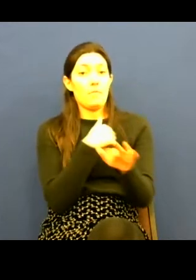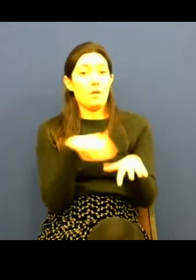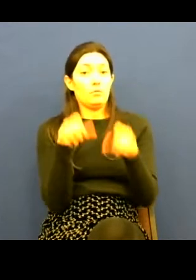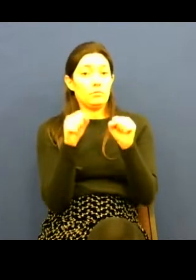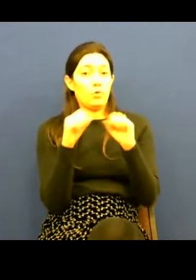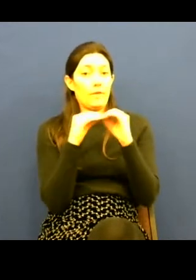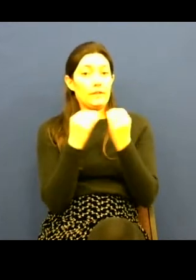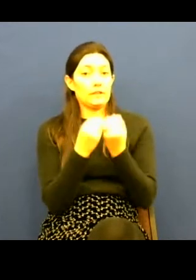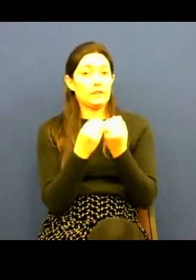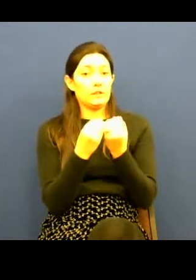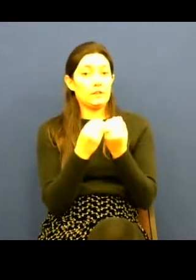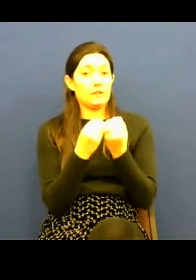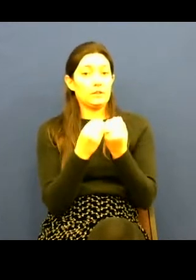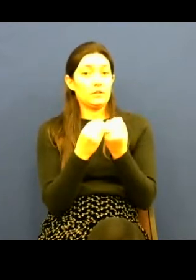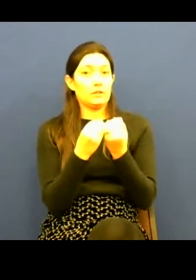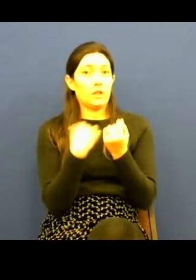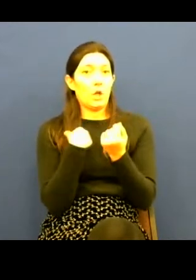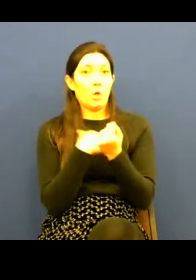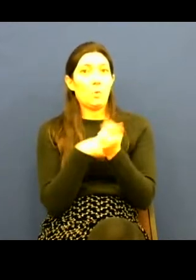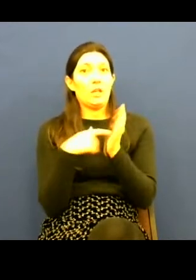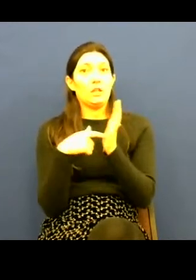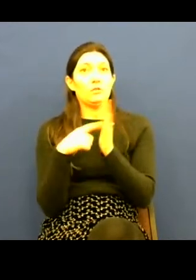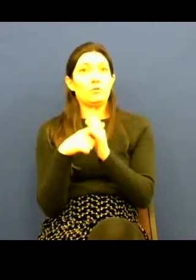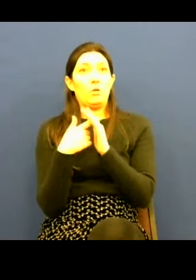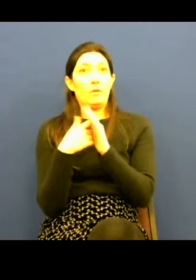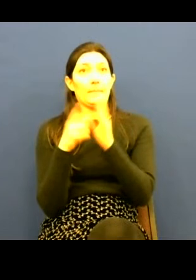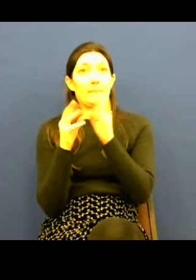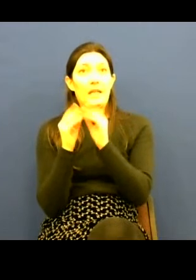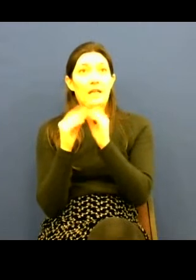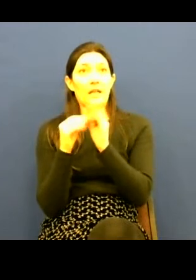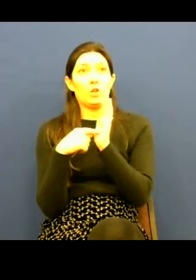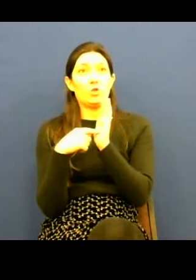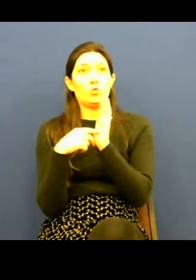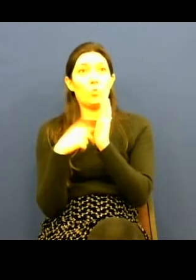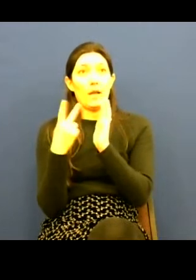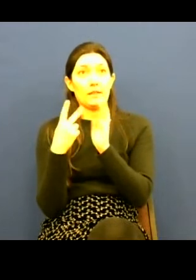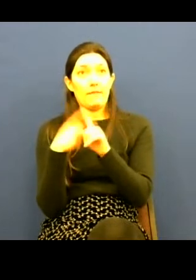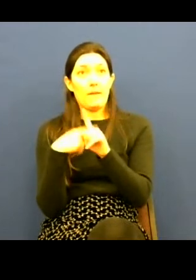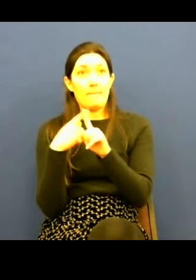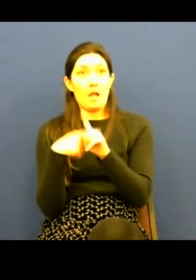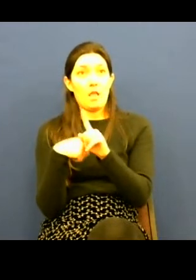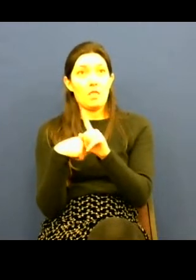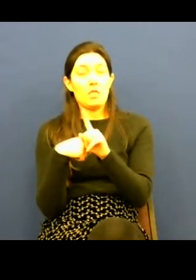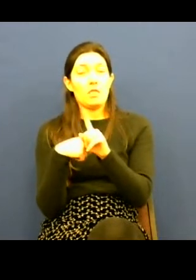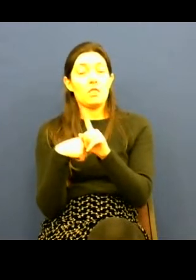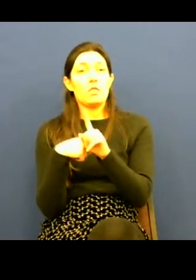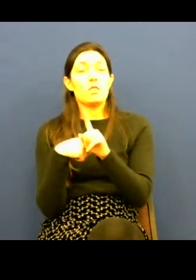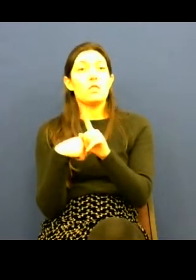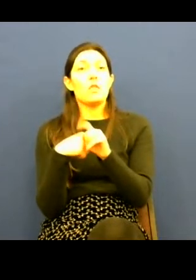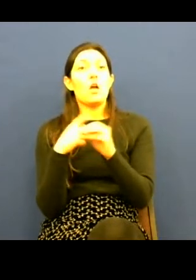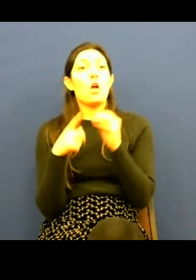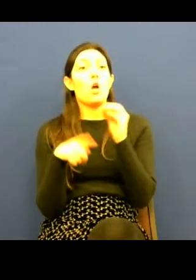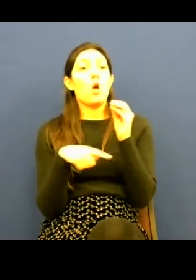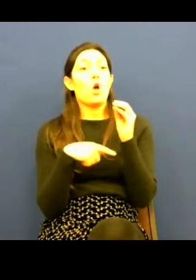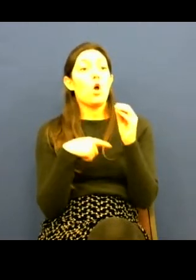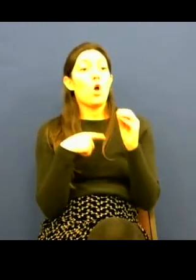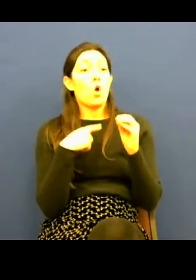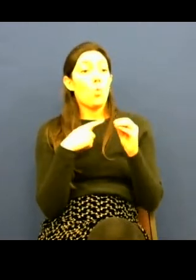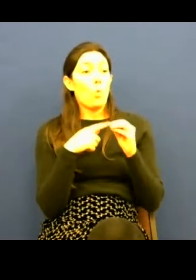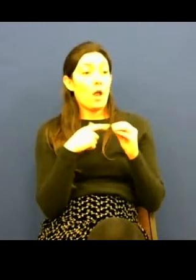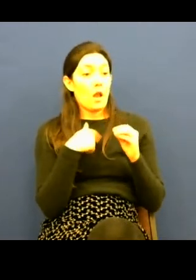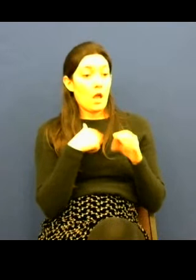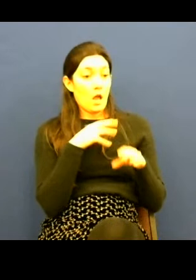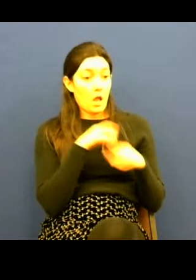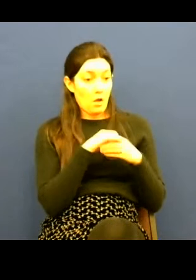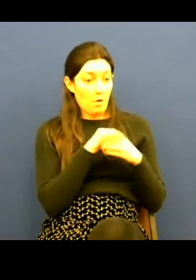started meeting twice a month. When I took office, it was a very ambitious overhaul to